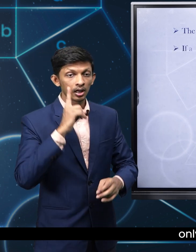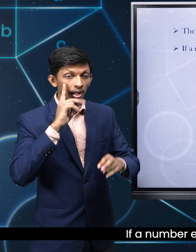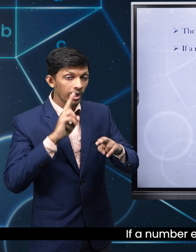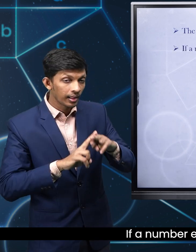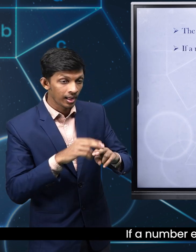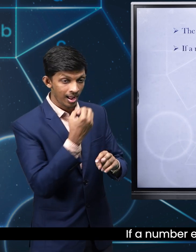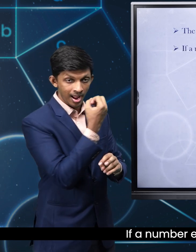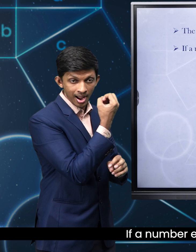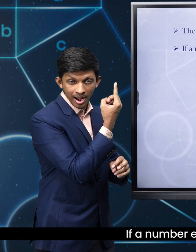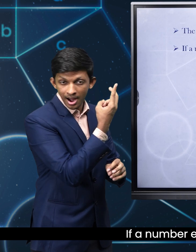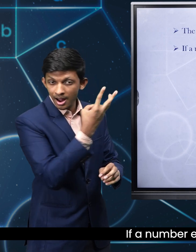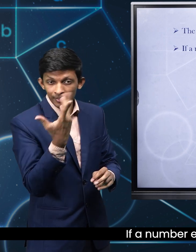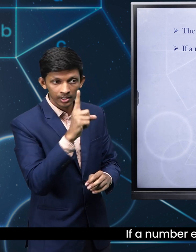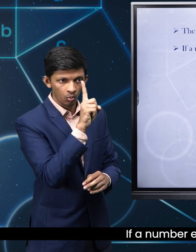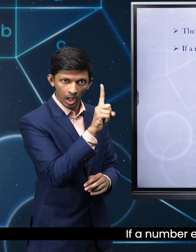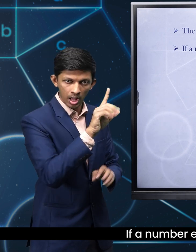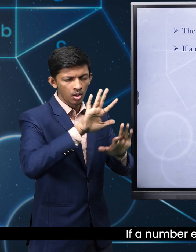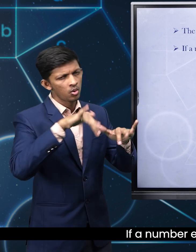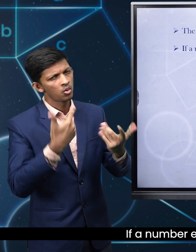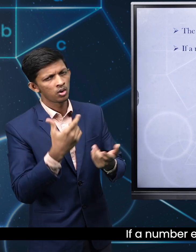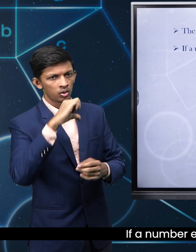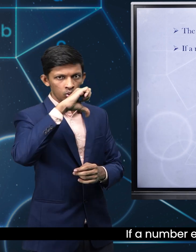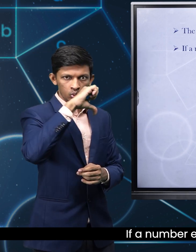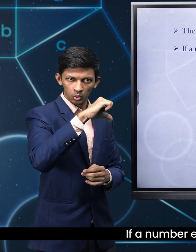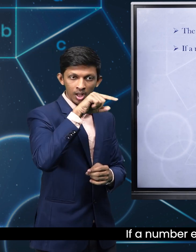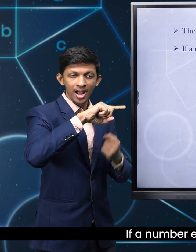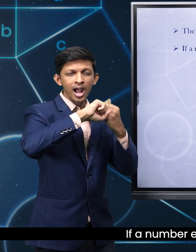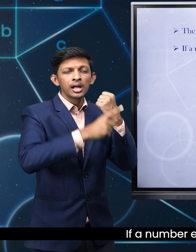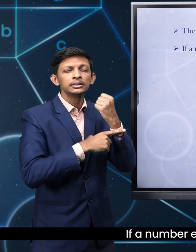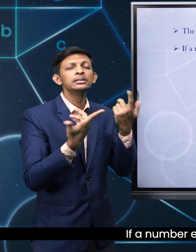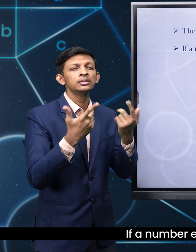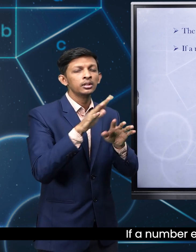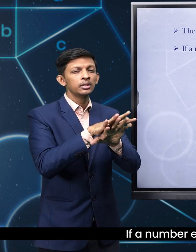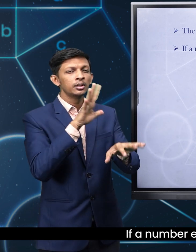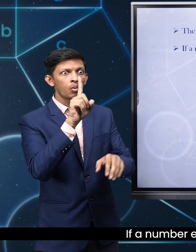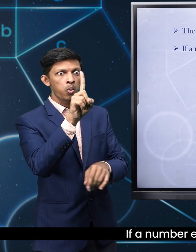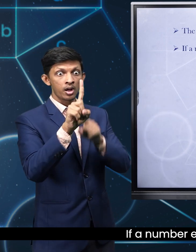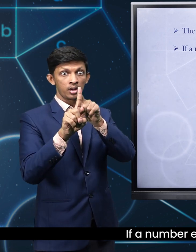If a number ends with 1 or 9, its square ends with 1.